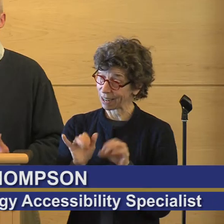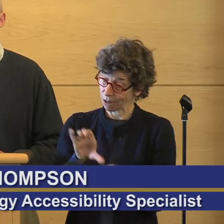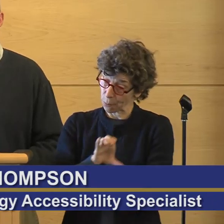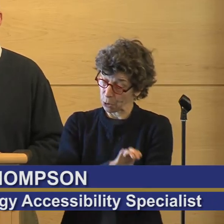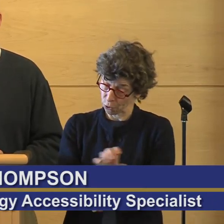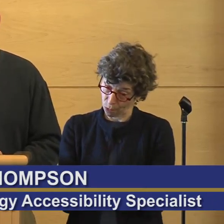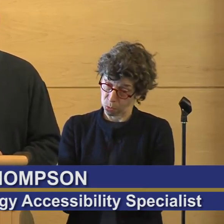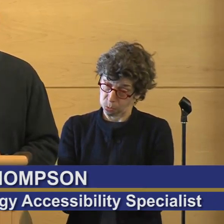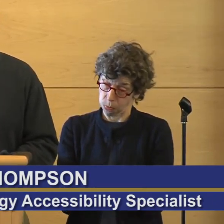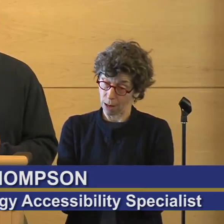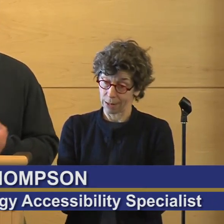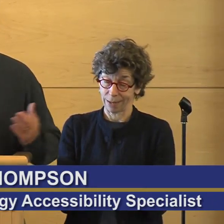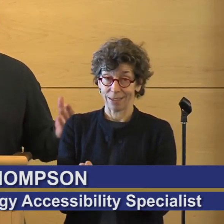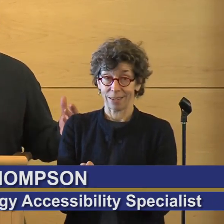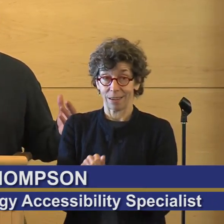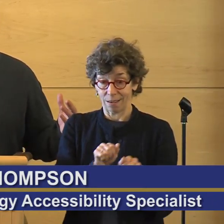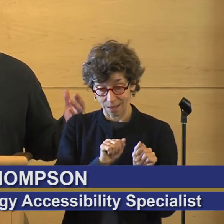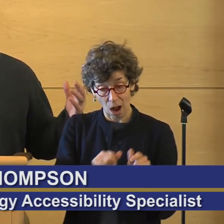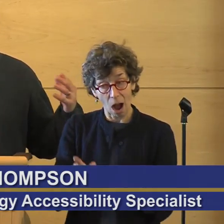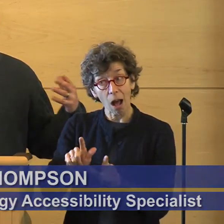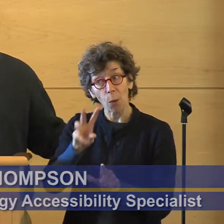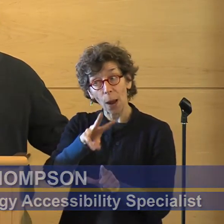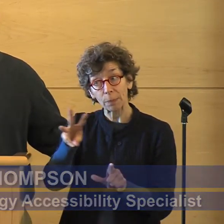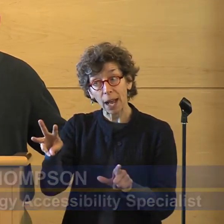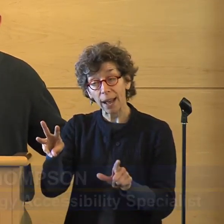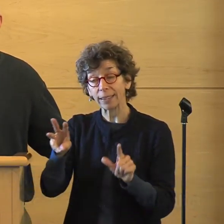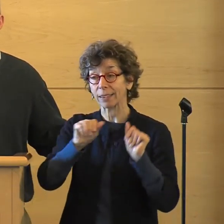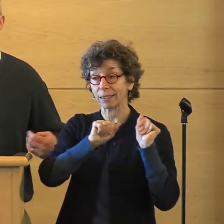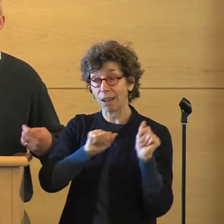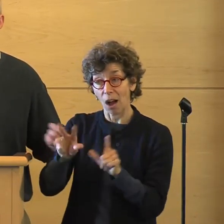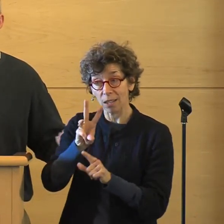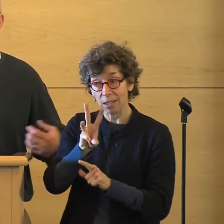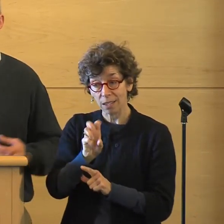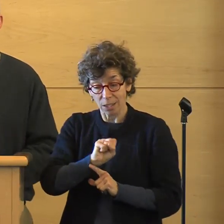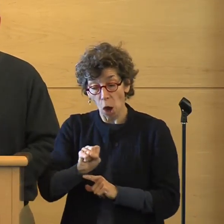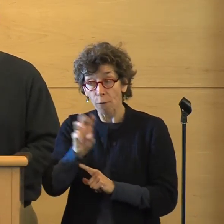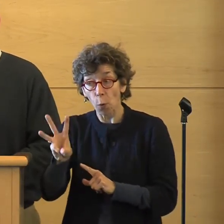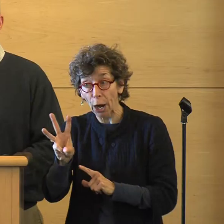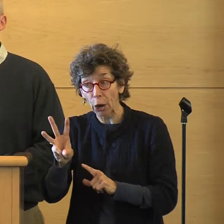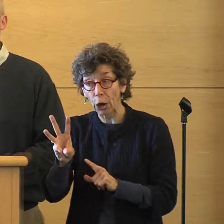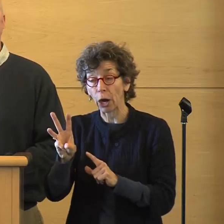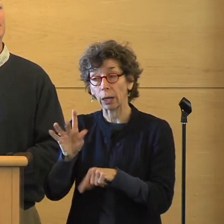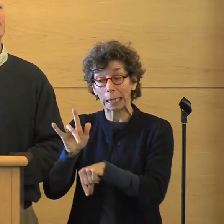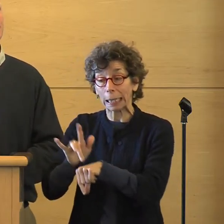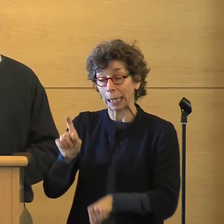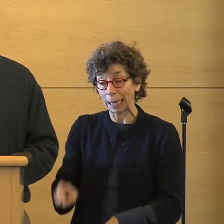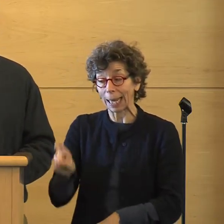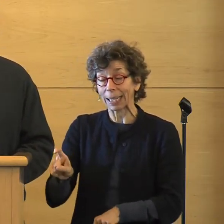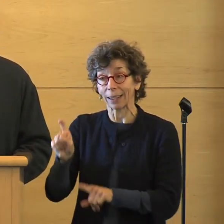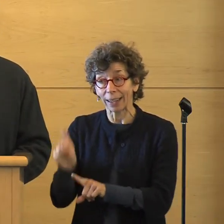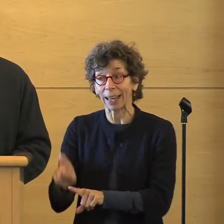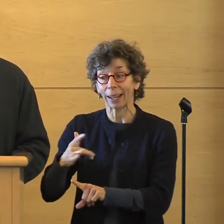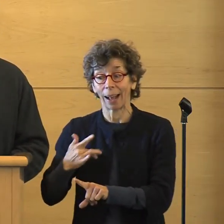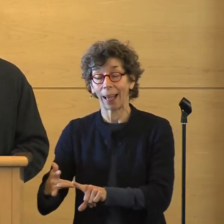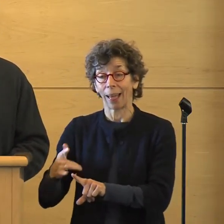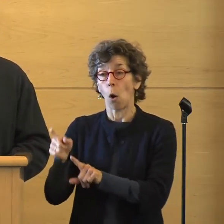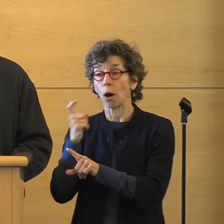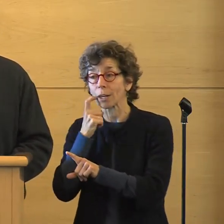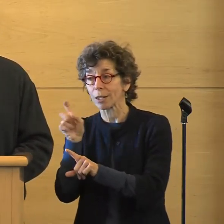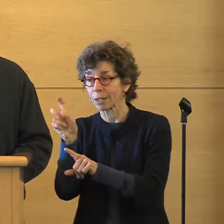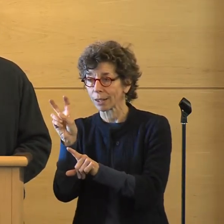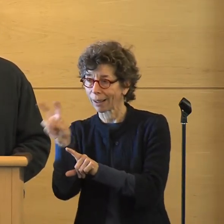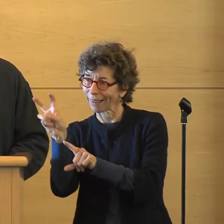user. And maybe even go beyond that and spend an entire day without touching your mouse. And